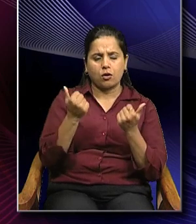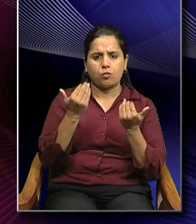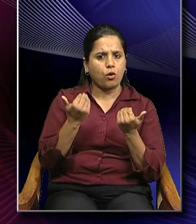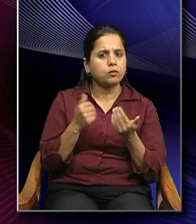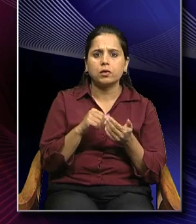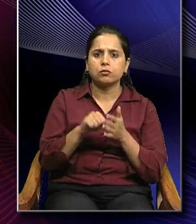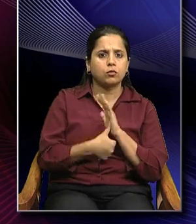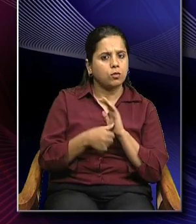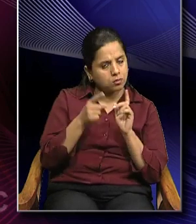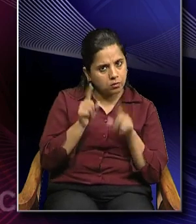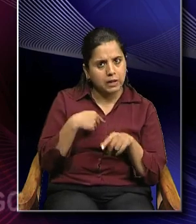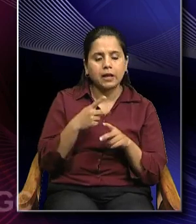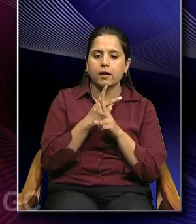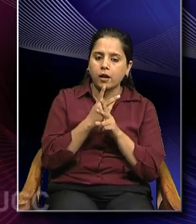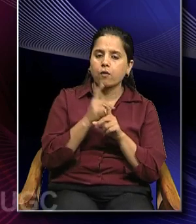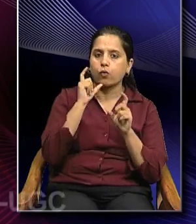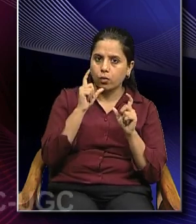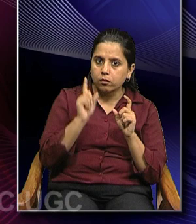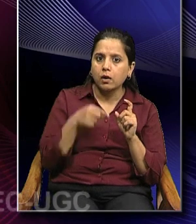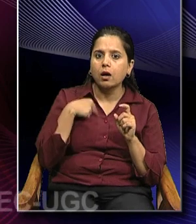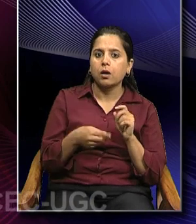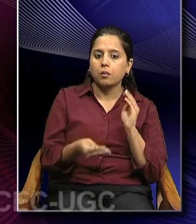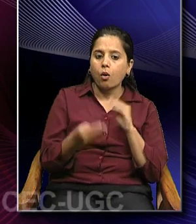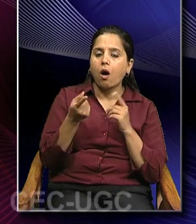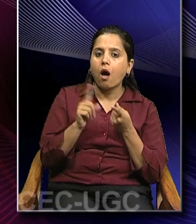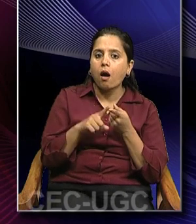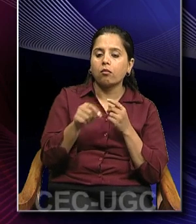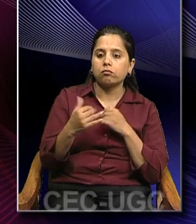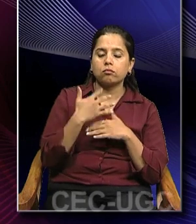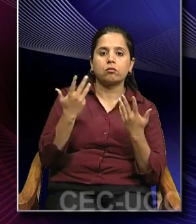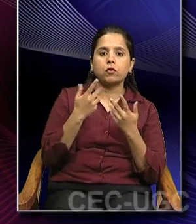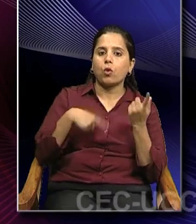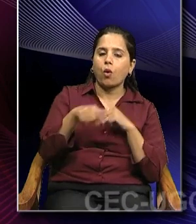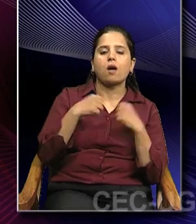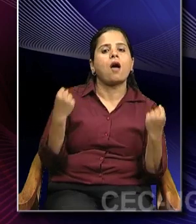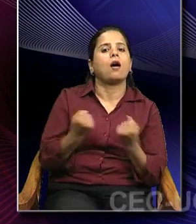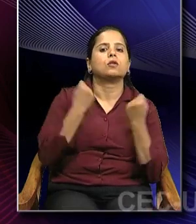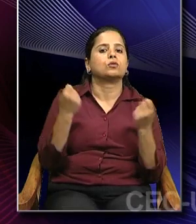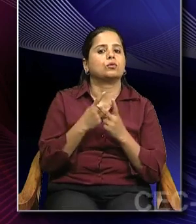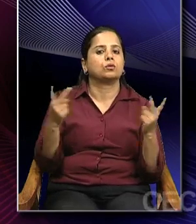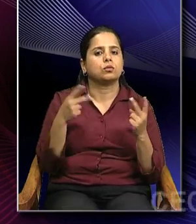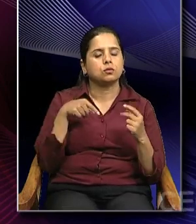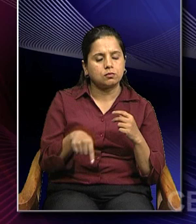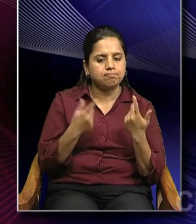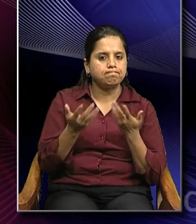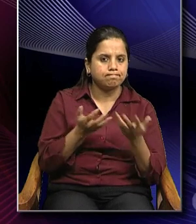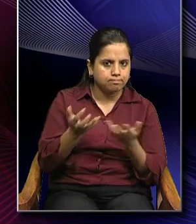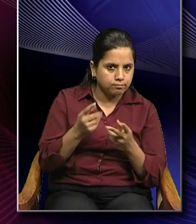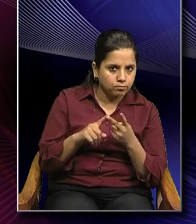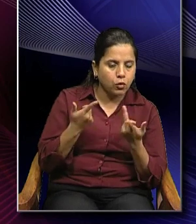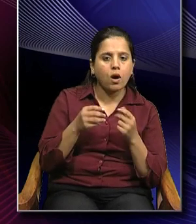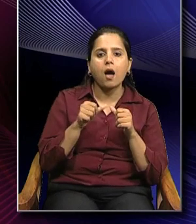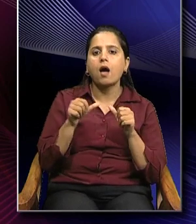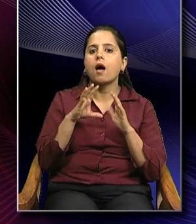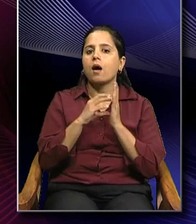to be very careful about the external consequences of all our actions, be it marketing, be it